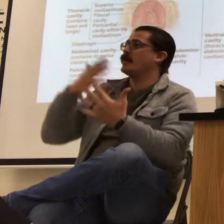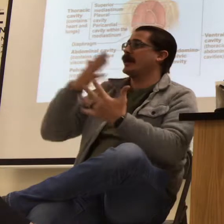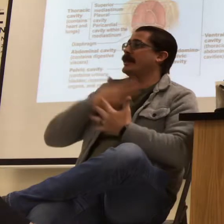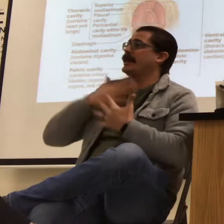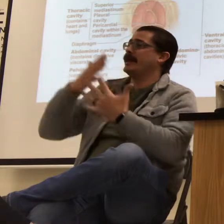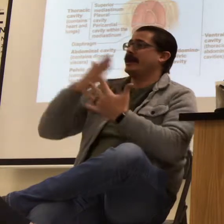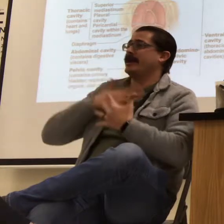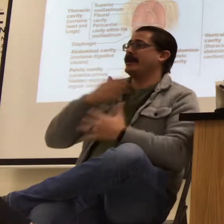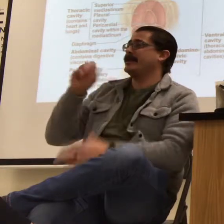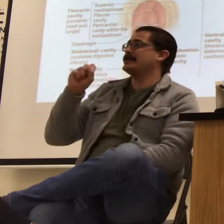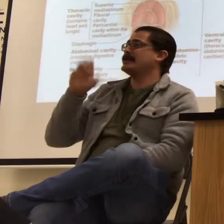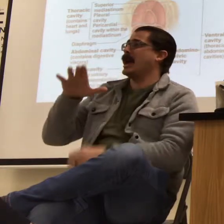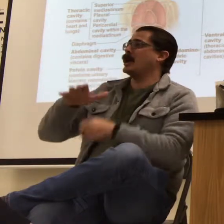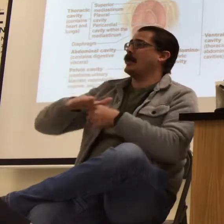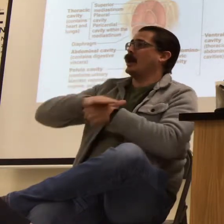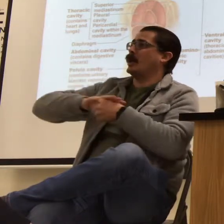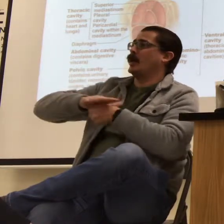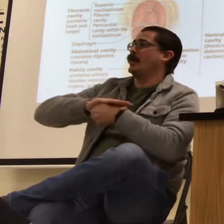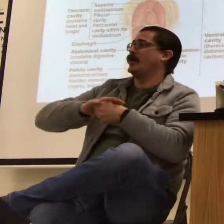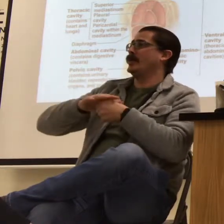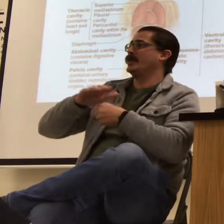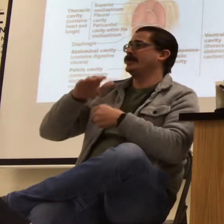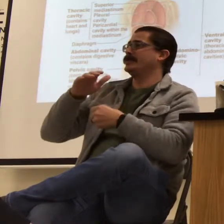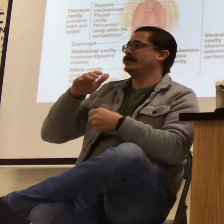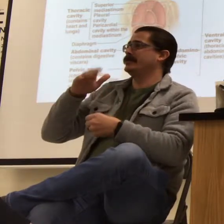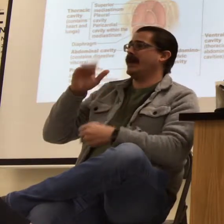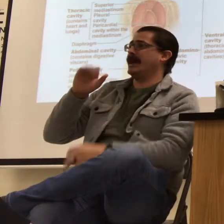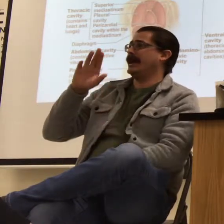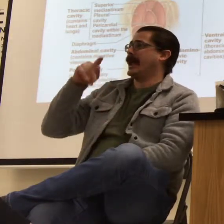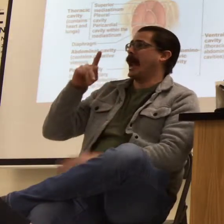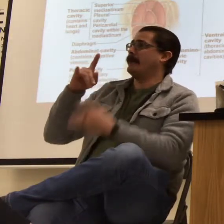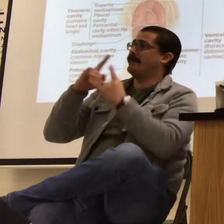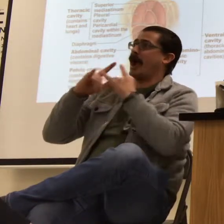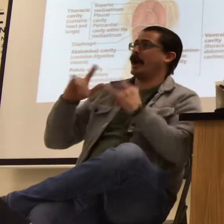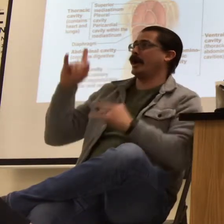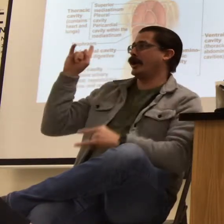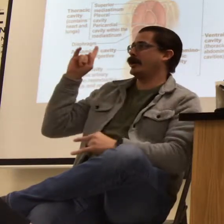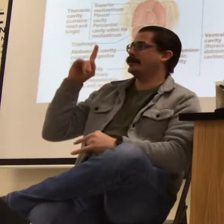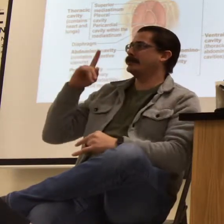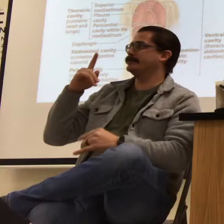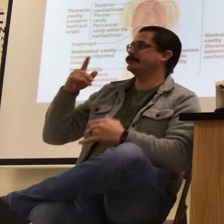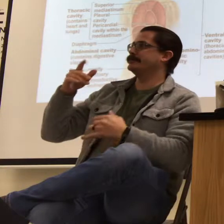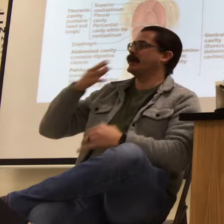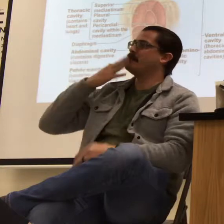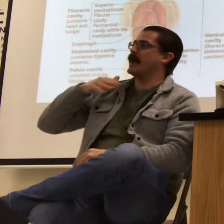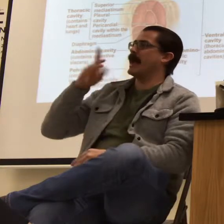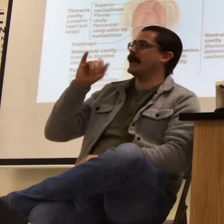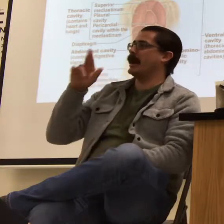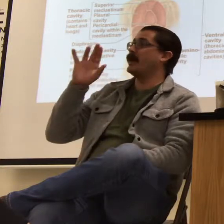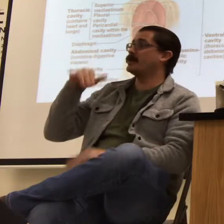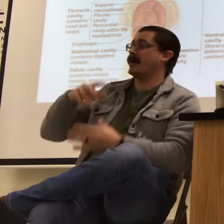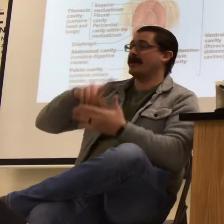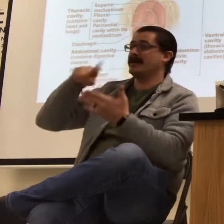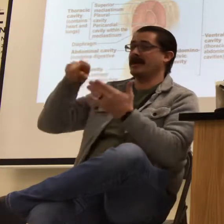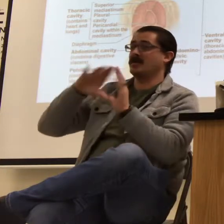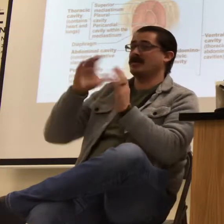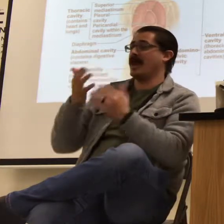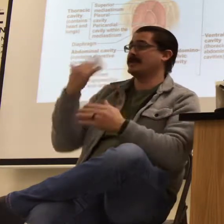air. Okay, all that campfire air probably left some black deposits in their lungs, that bad air. That's why we canceled class last semester.